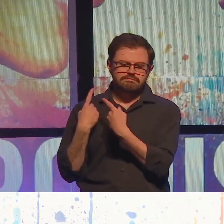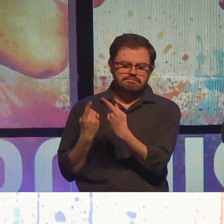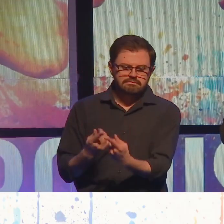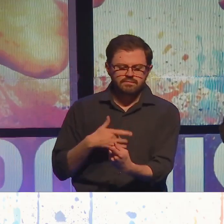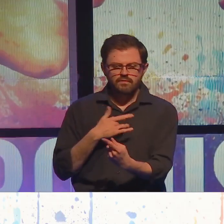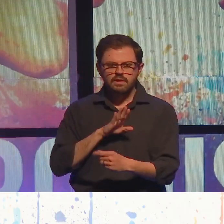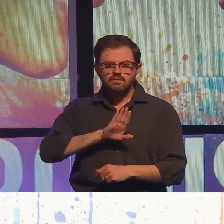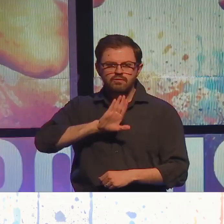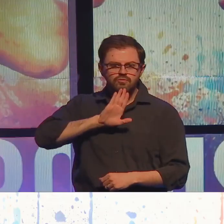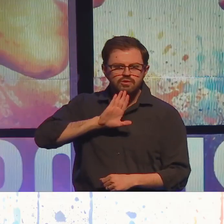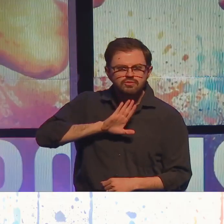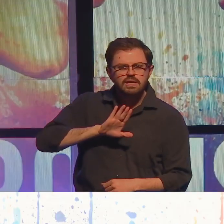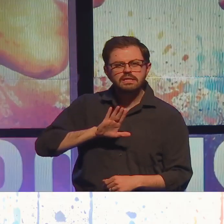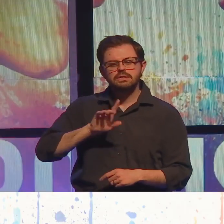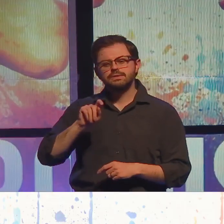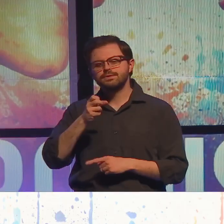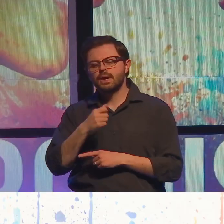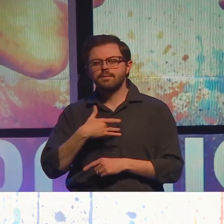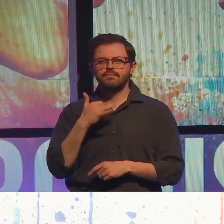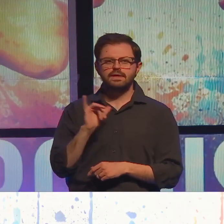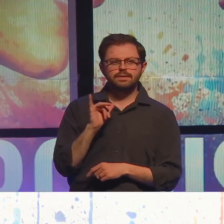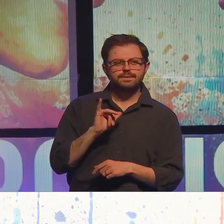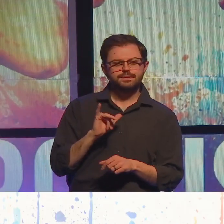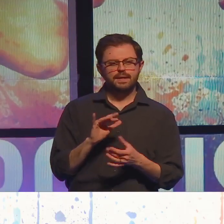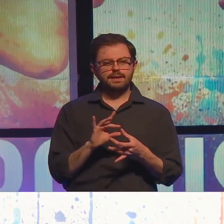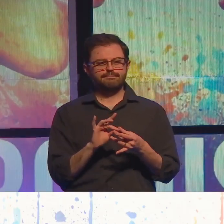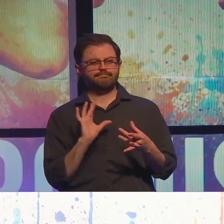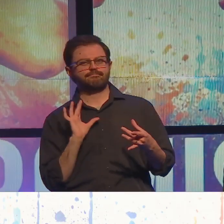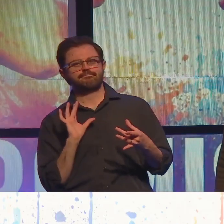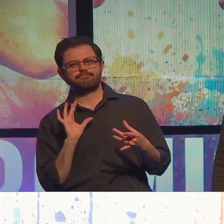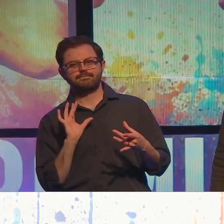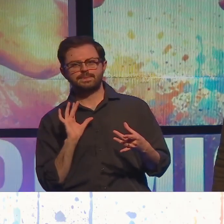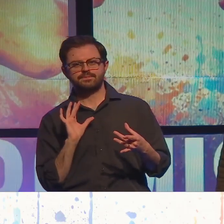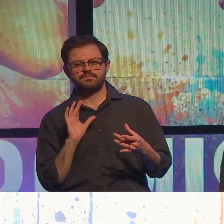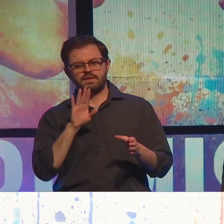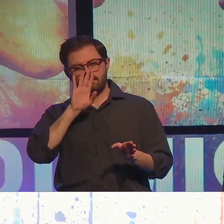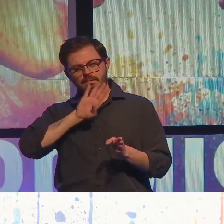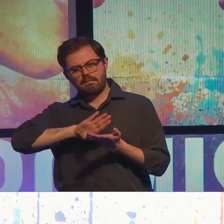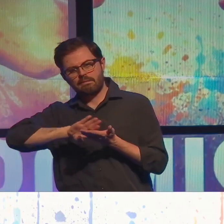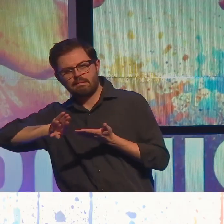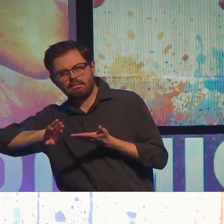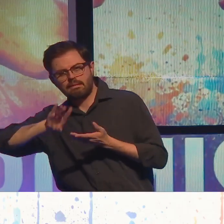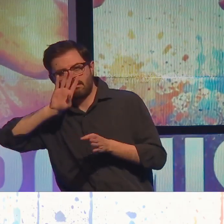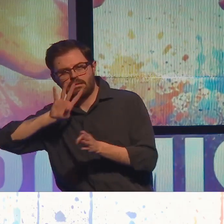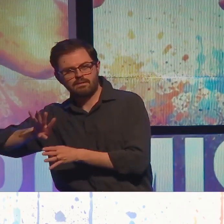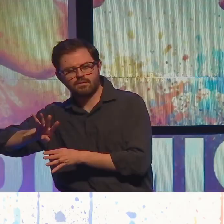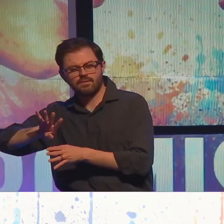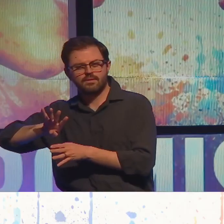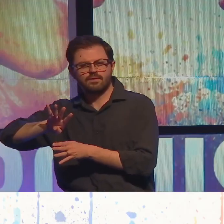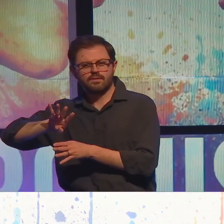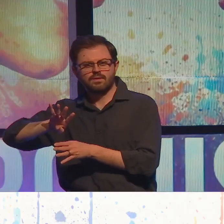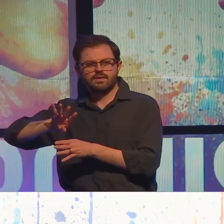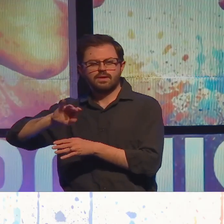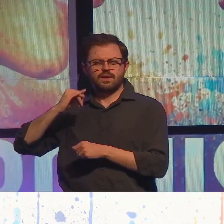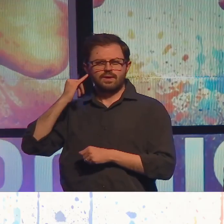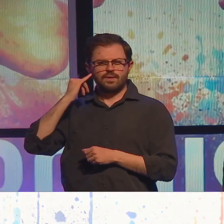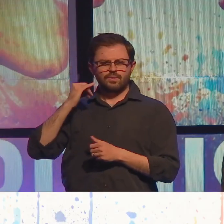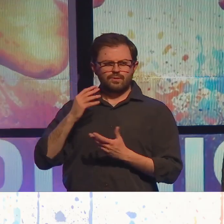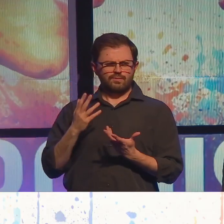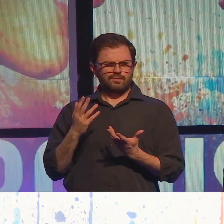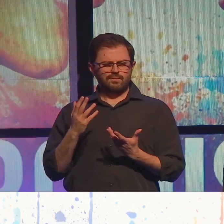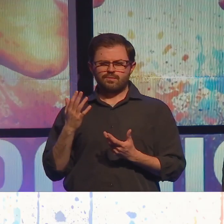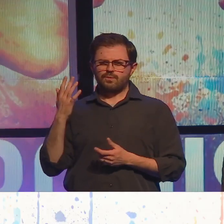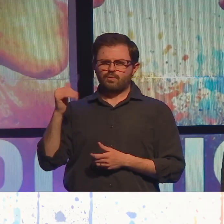of feeling like an outsider. Why would Jesus come then? If he's so brilliant, wouldn't he know I wasn't